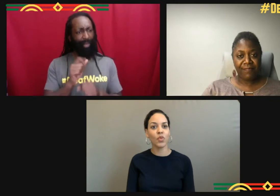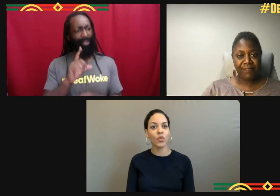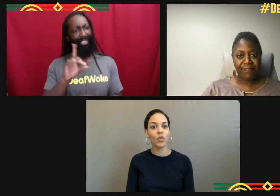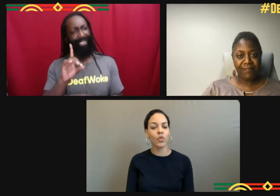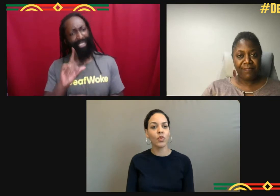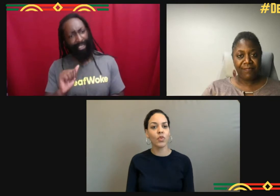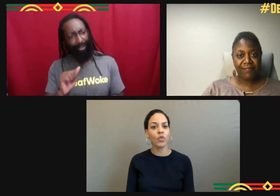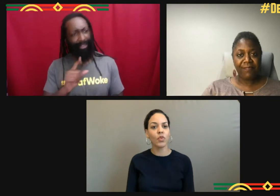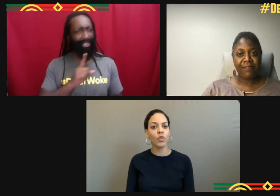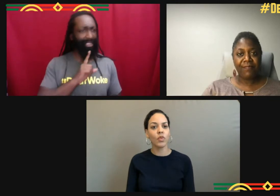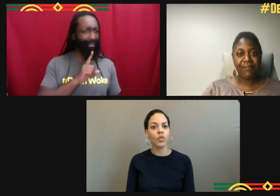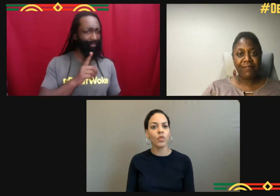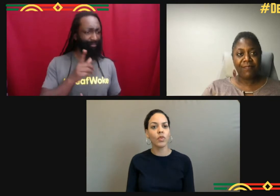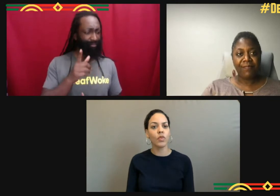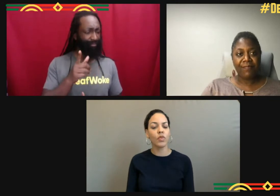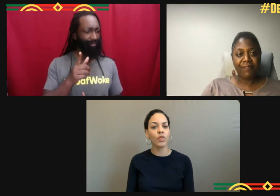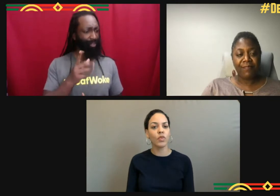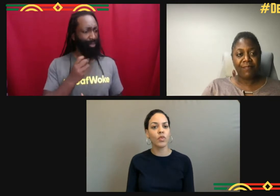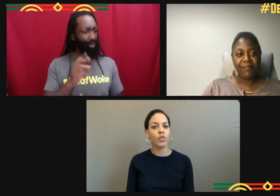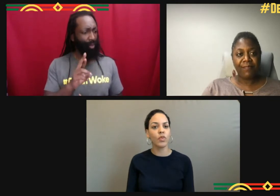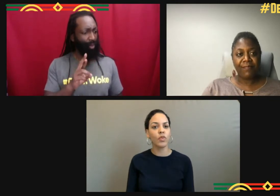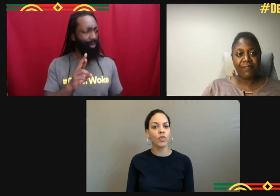Yes, thank you.